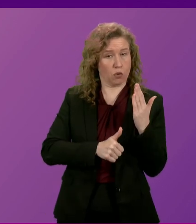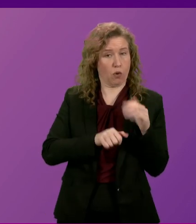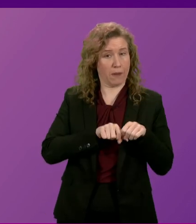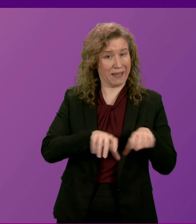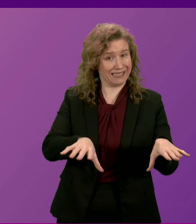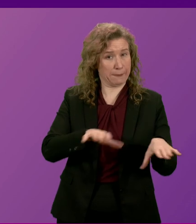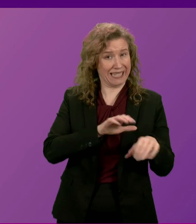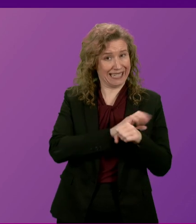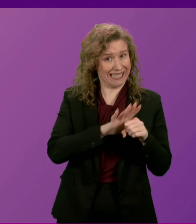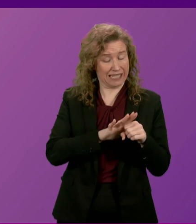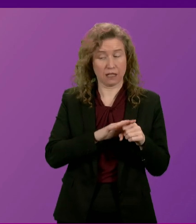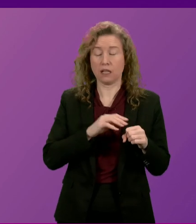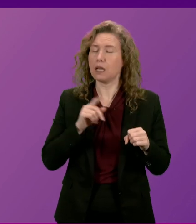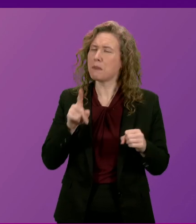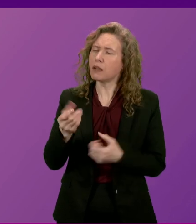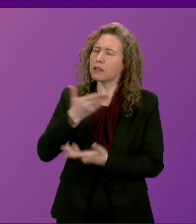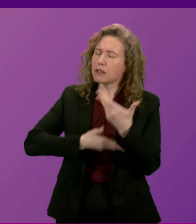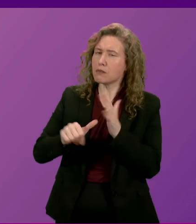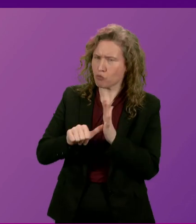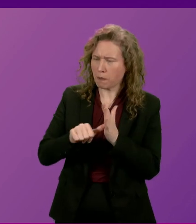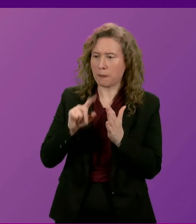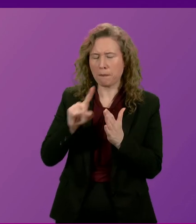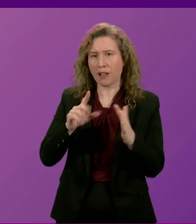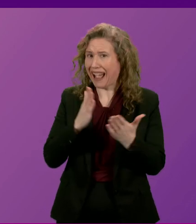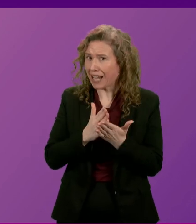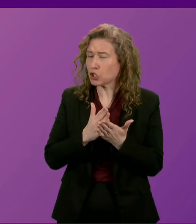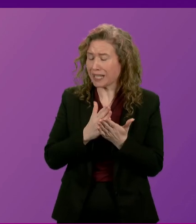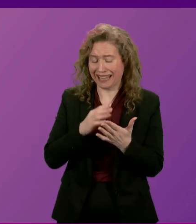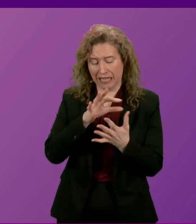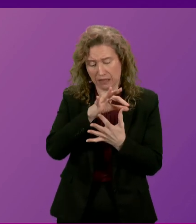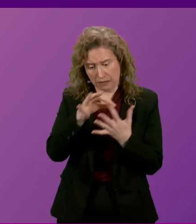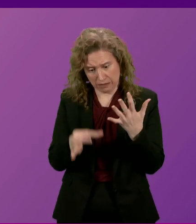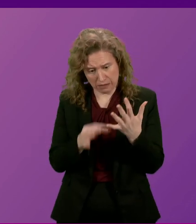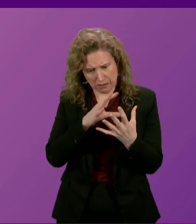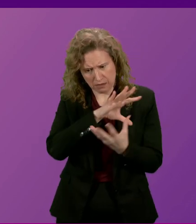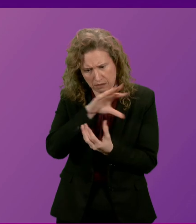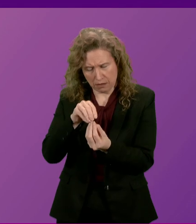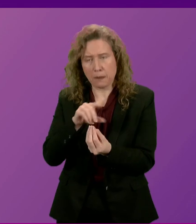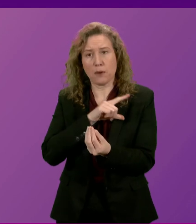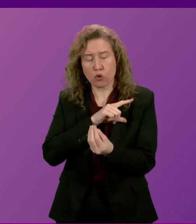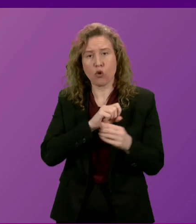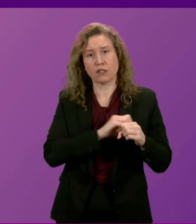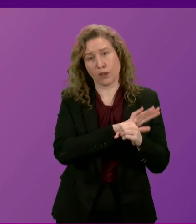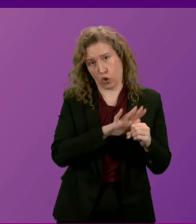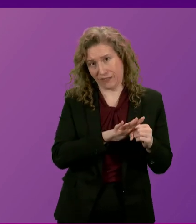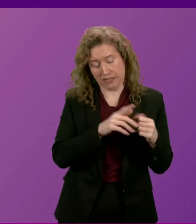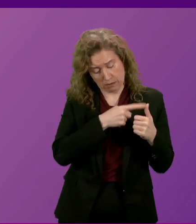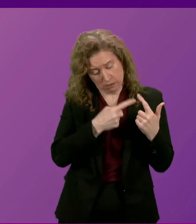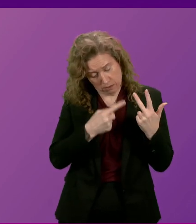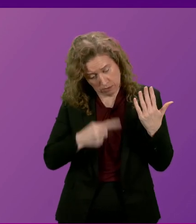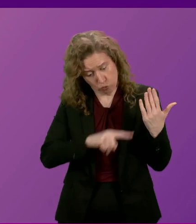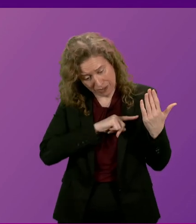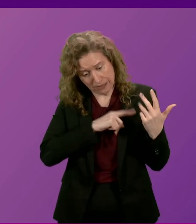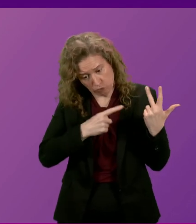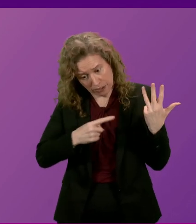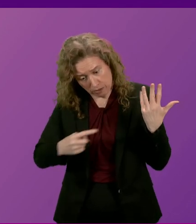to me, of course, are an accumulation of the impact of the delay to treatment because of the pandemic. So when we look at those